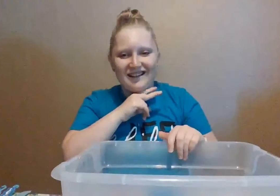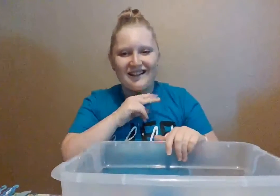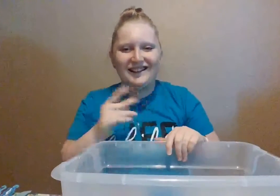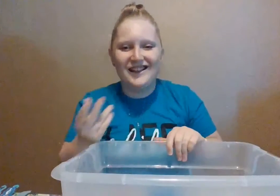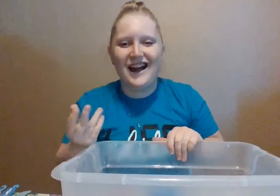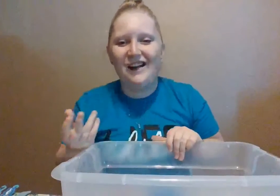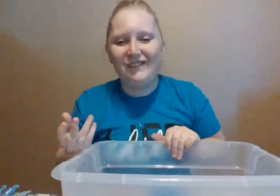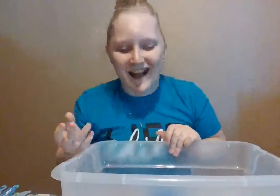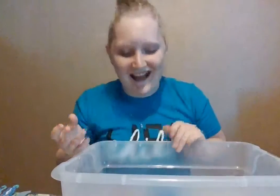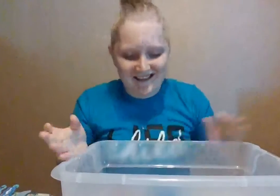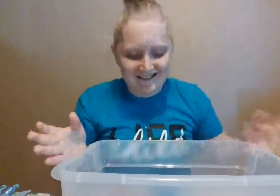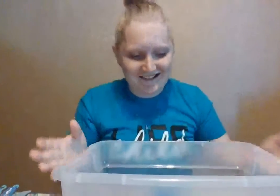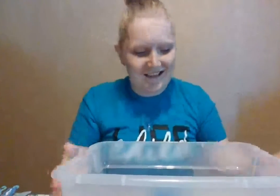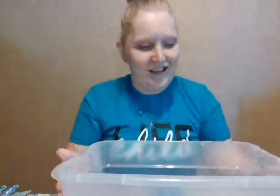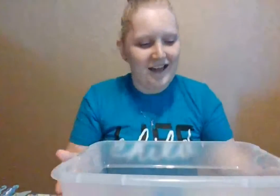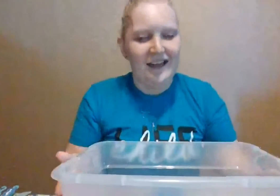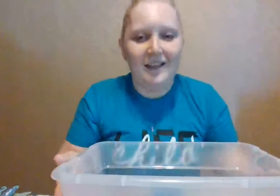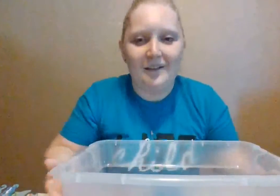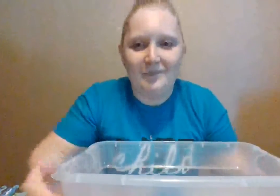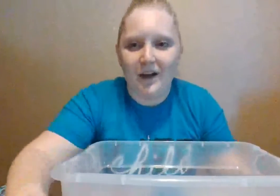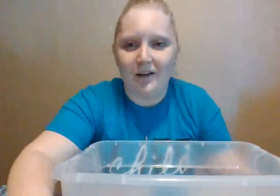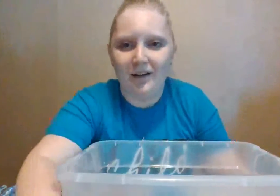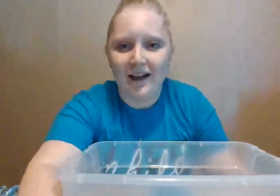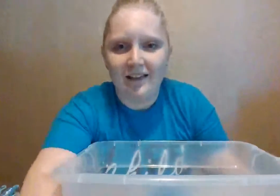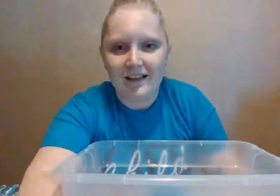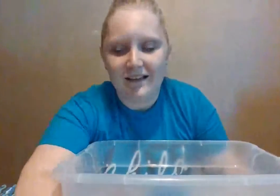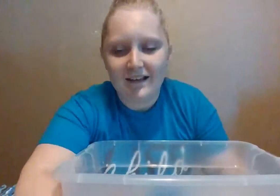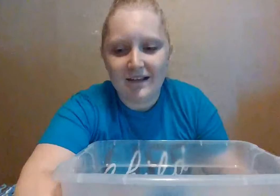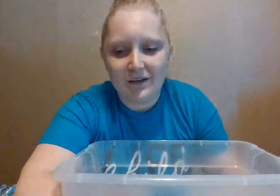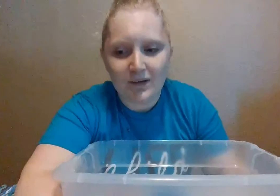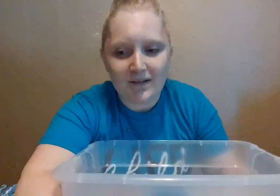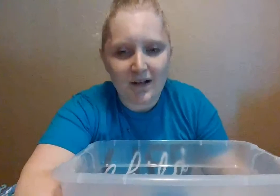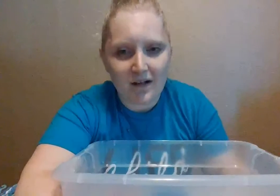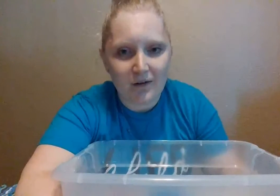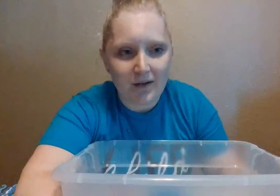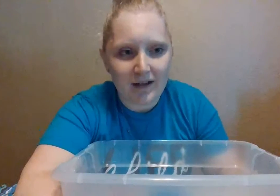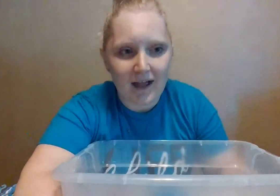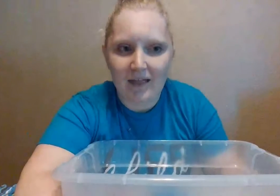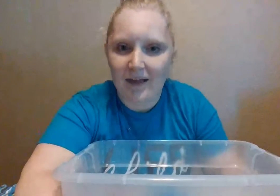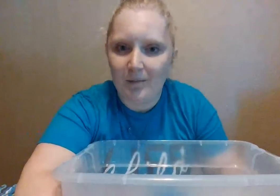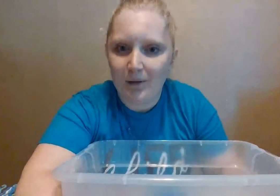Good job, guys. All right, let's listen to a song quick and then we'll be